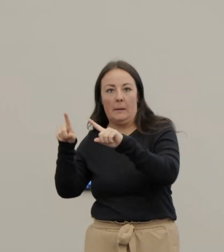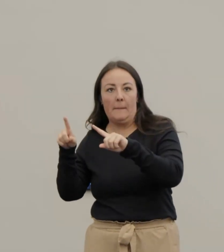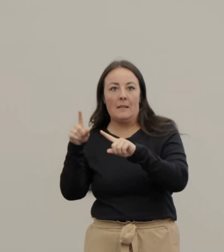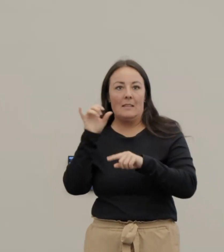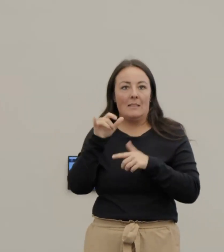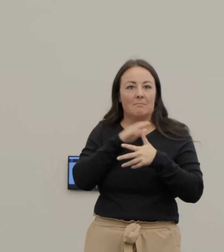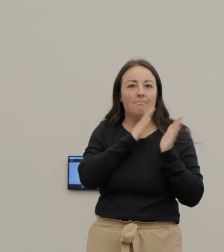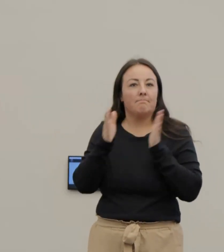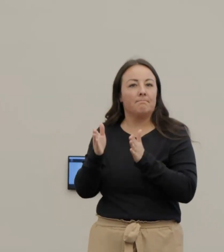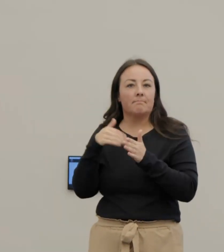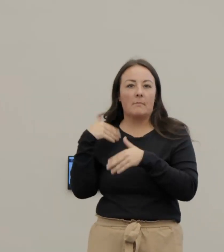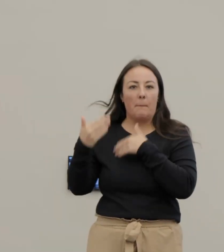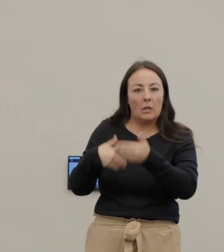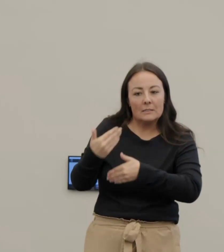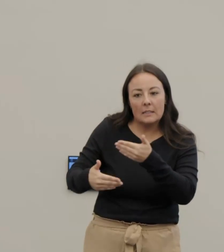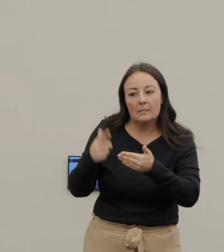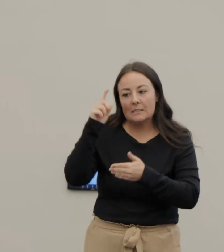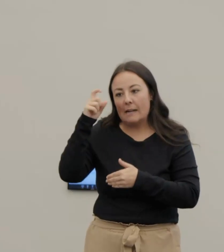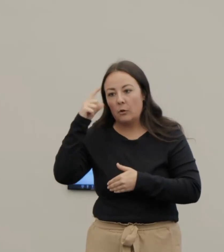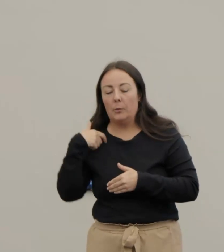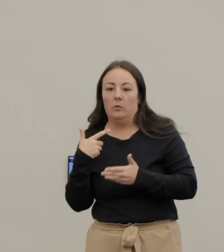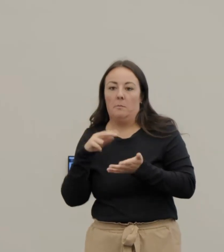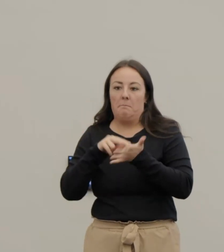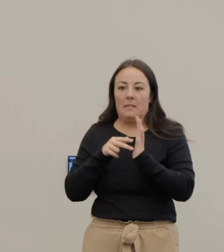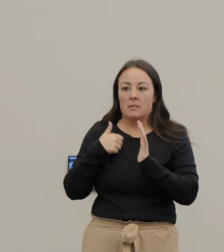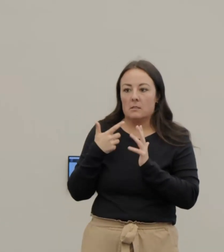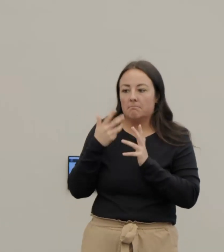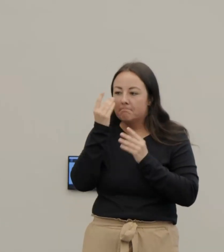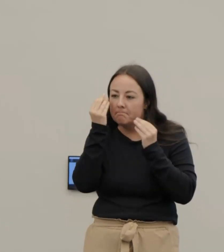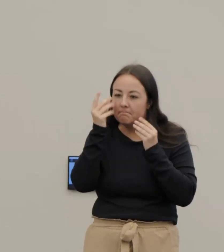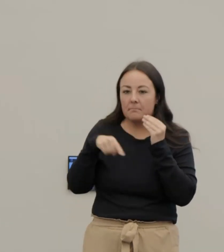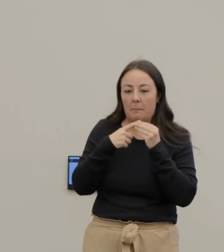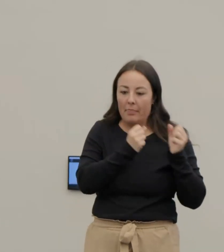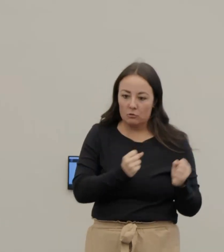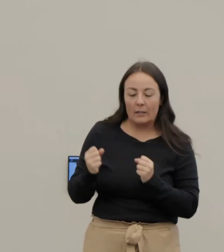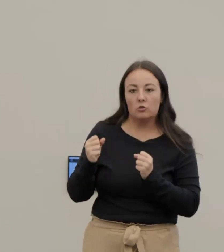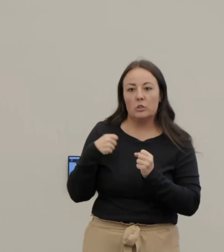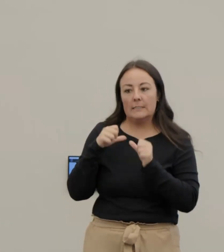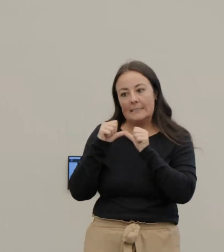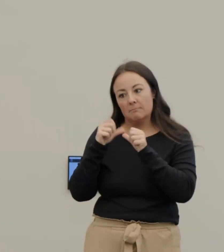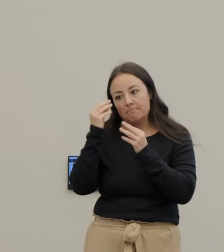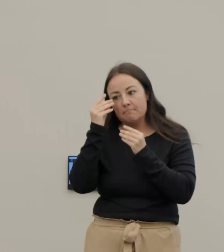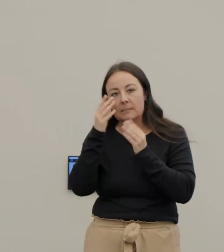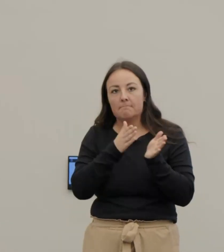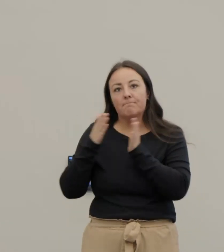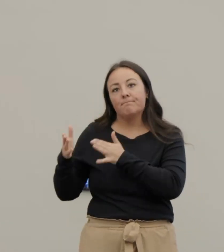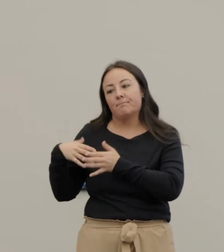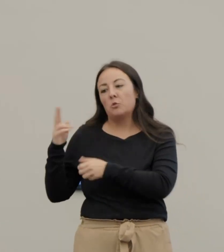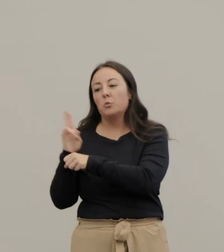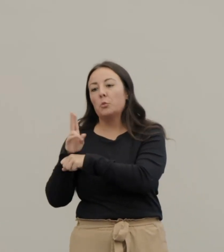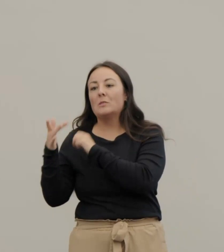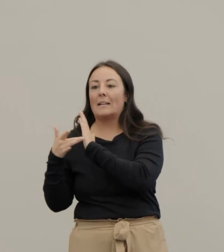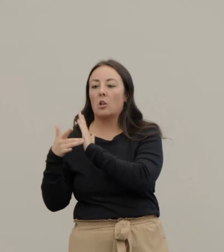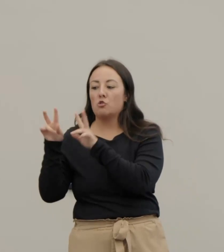that maintenance model, strategy model that you need to be considering and continue to consider going forward. And then use technology to monitor,